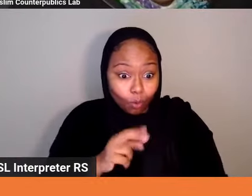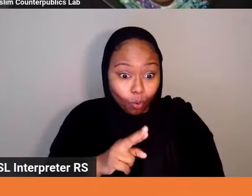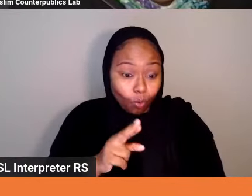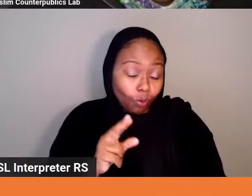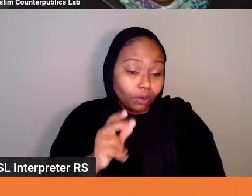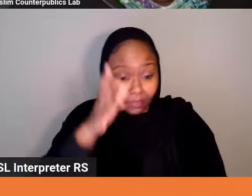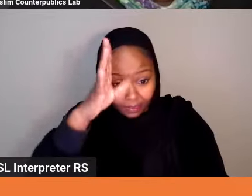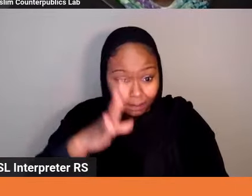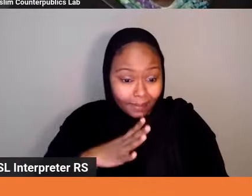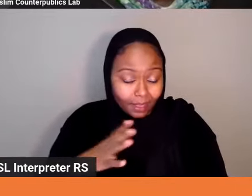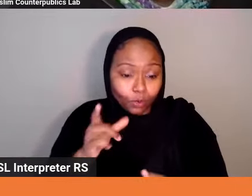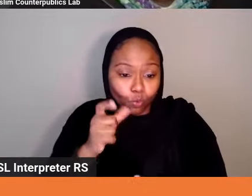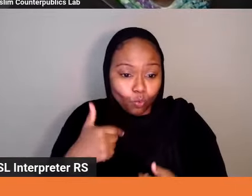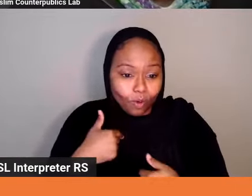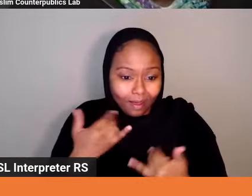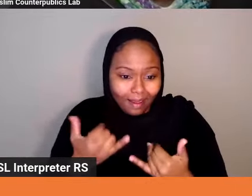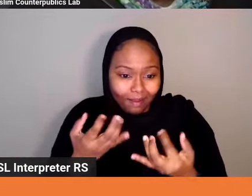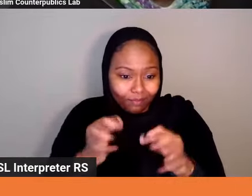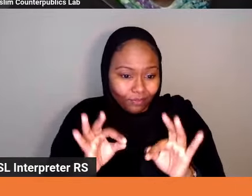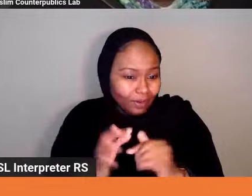in general.